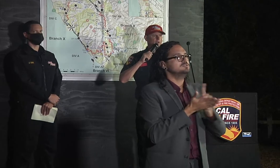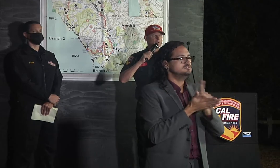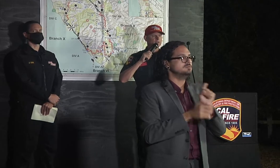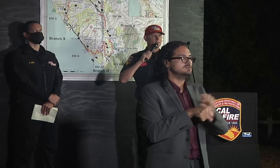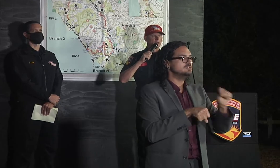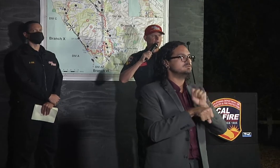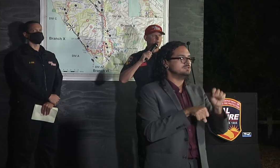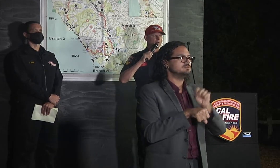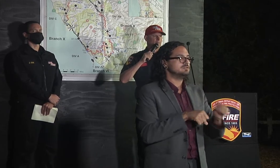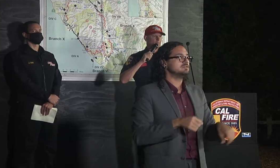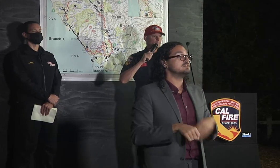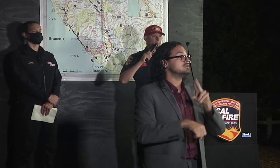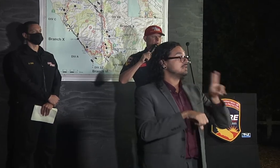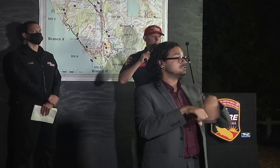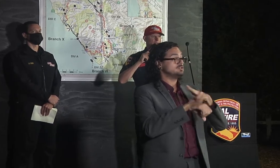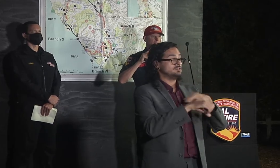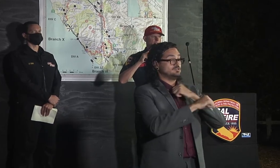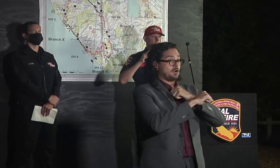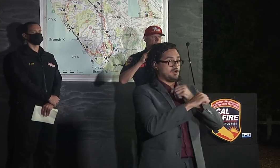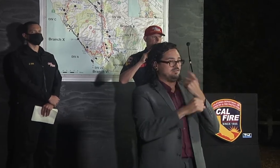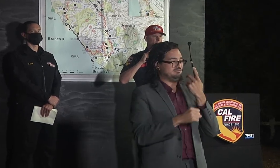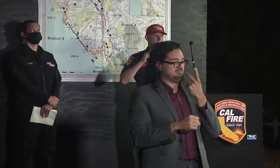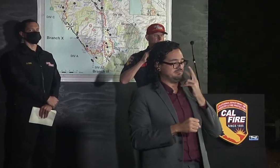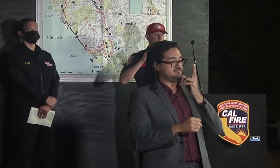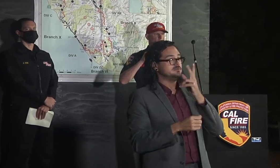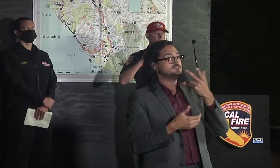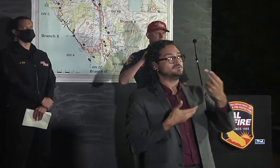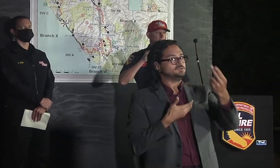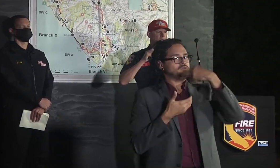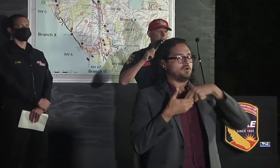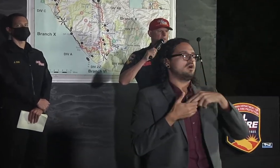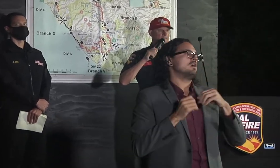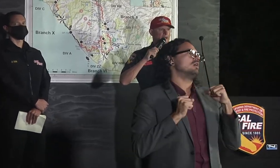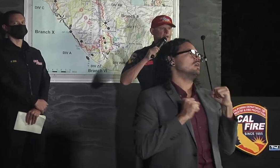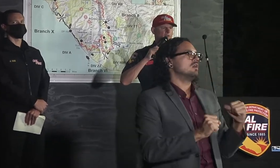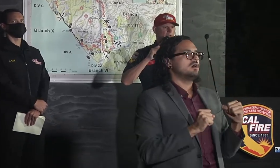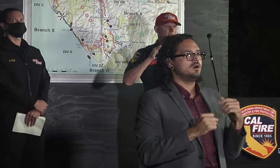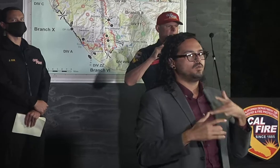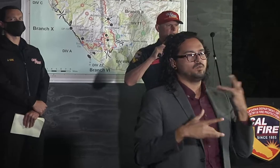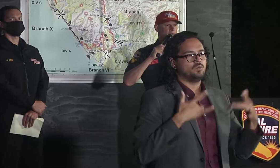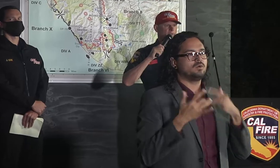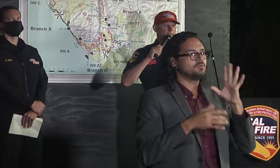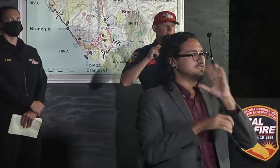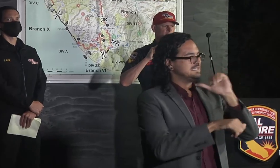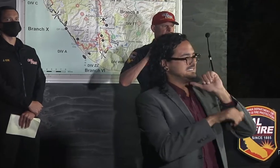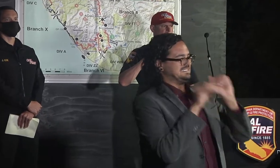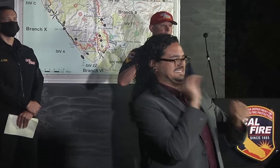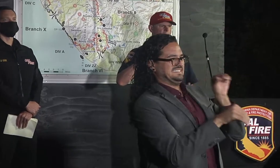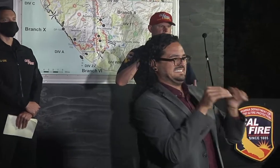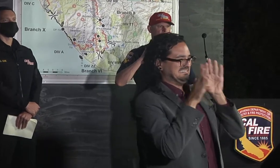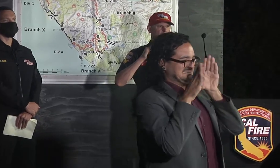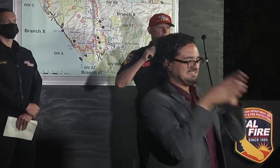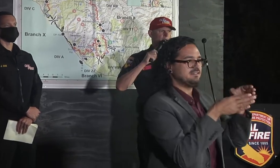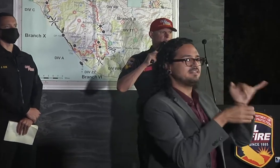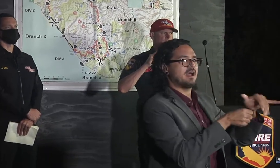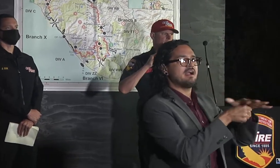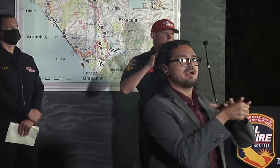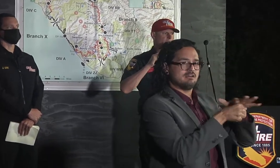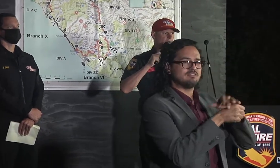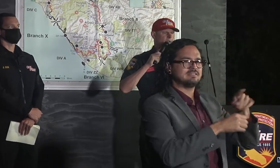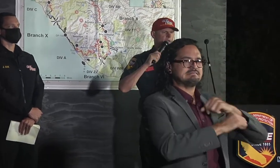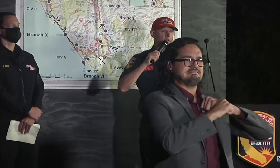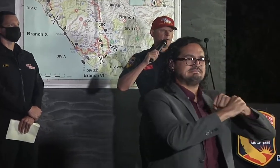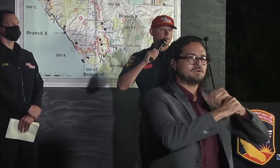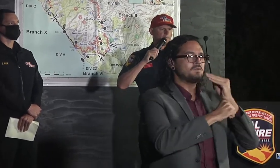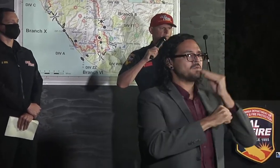ago. So now our plan is we're going to be employing them in that area, and it's because of the sheer numbers that